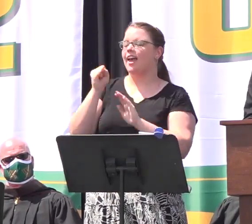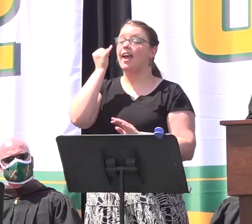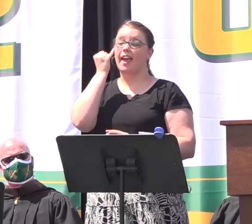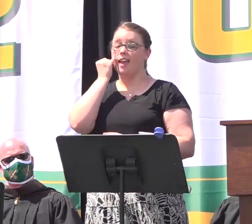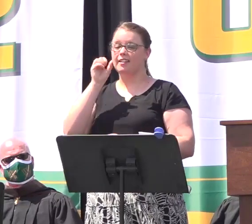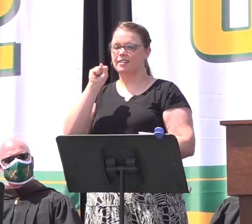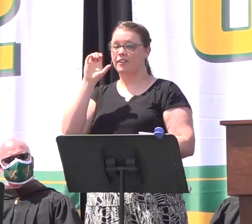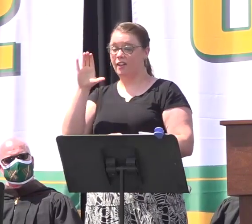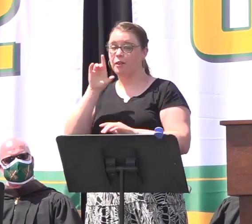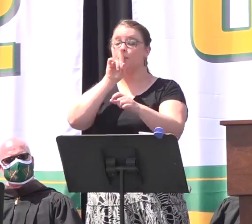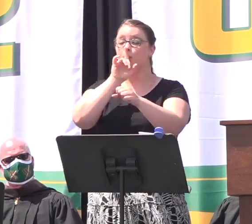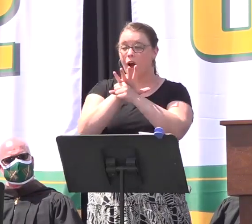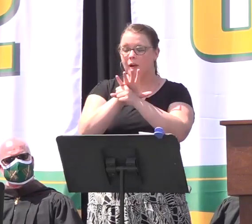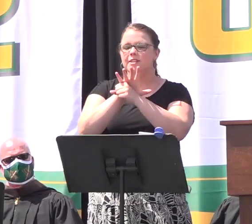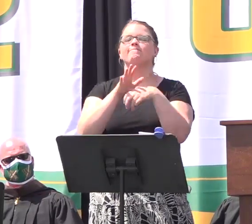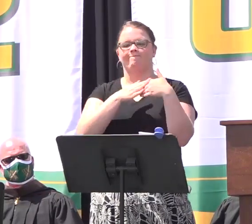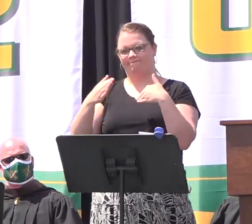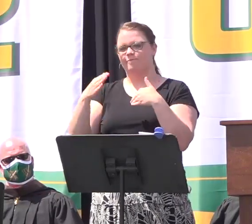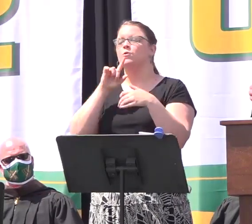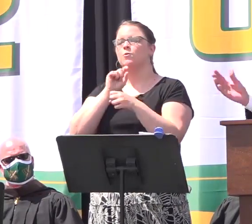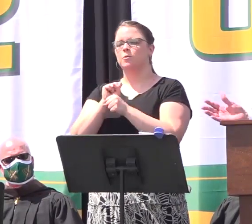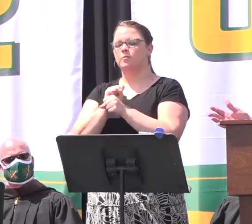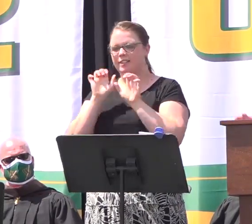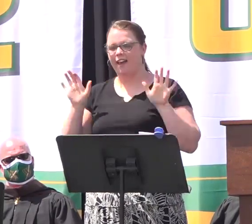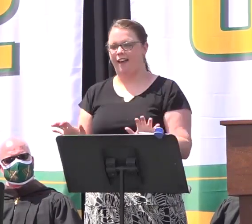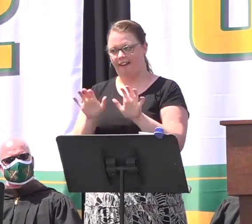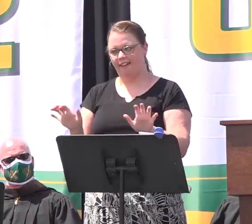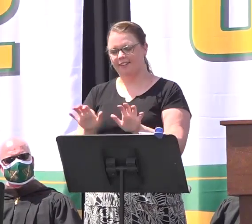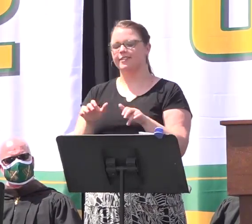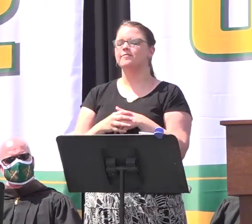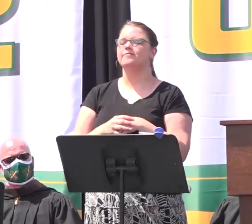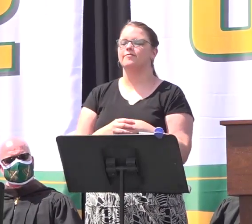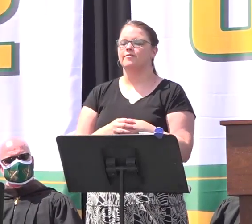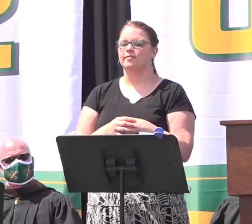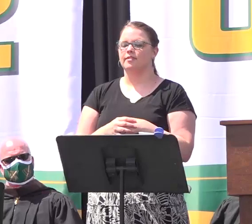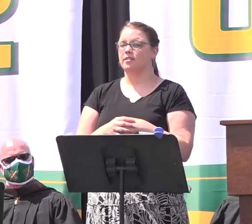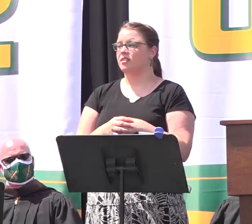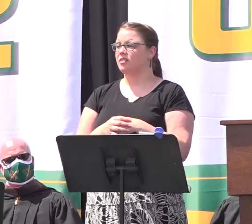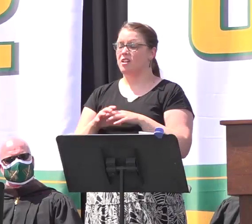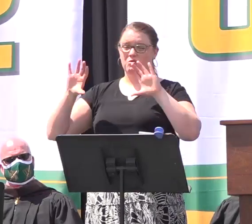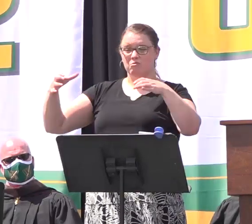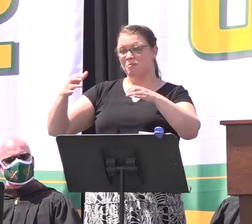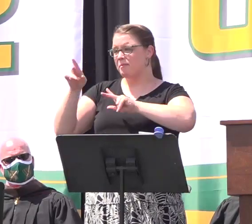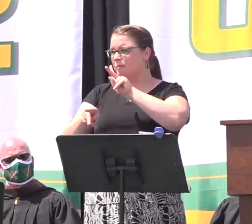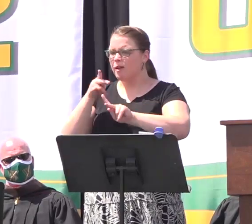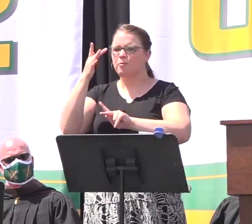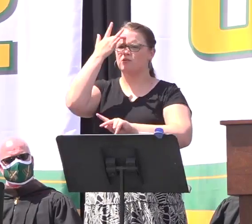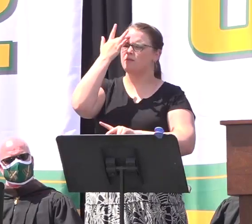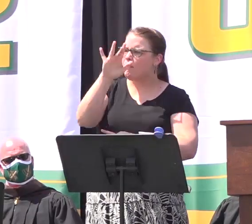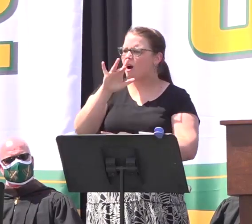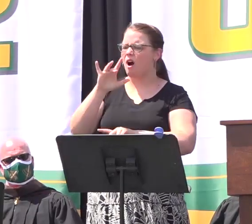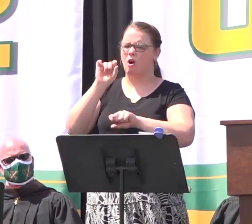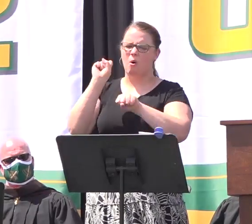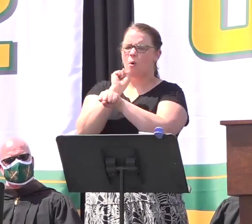word, they keep it. The people of South Carolina, for whatever reasons, are smart, industrial, trustworthy, loyal, and